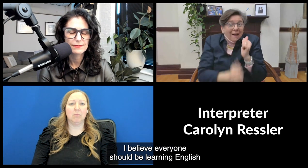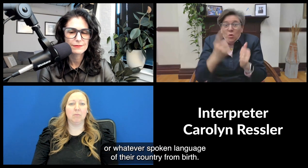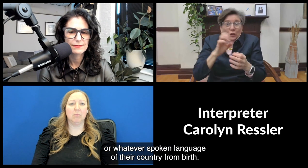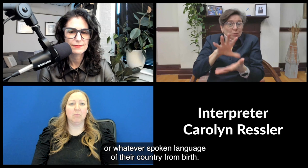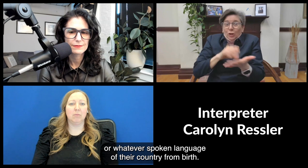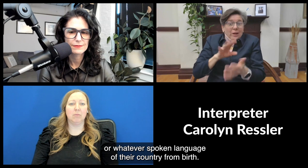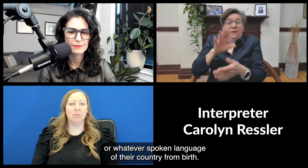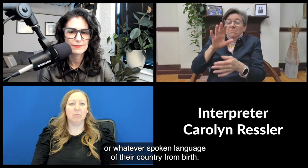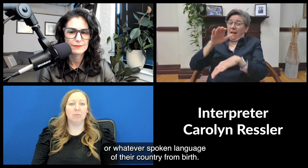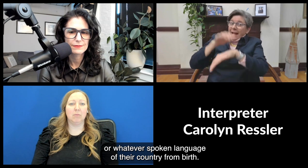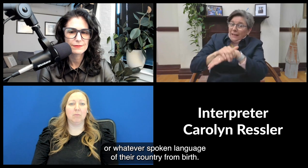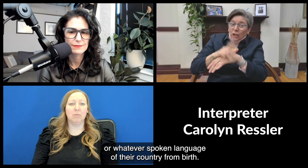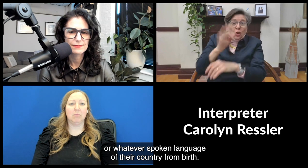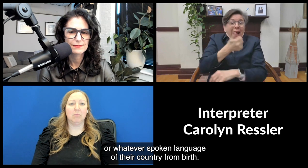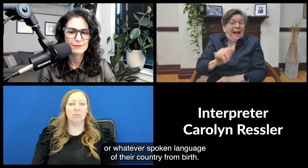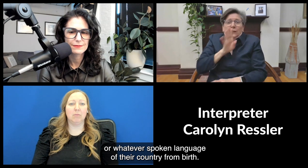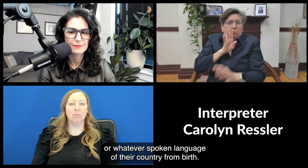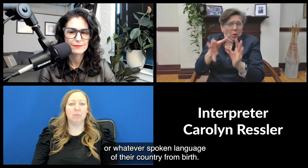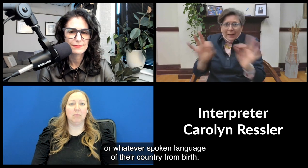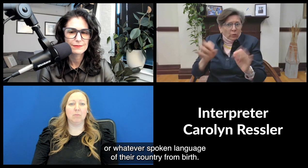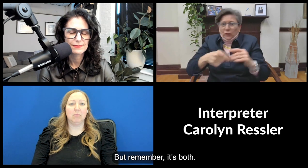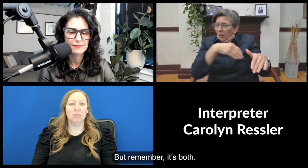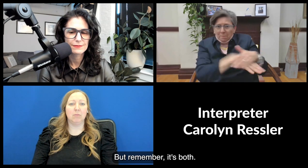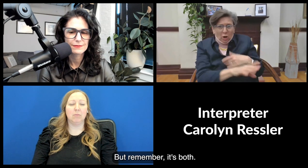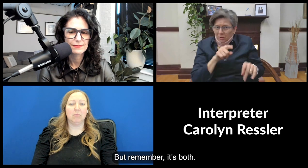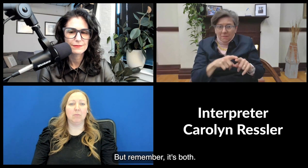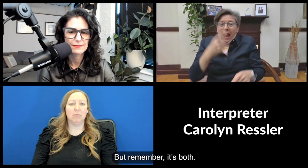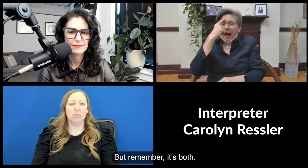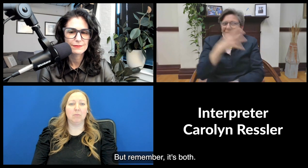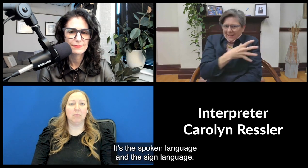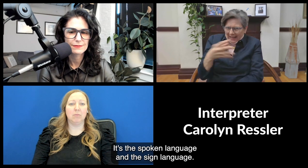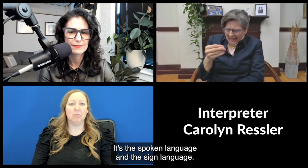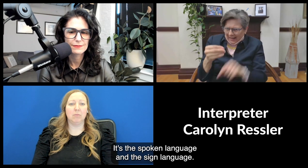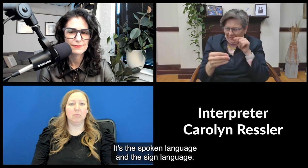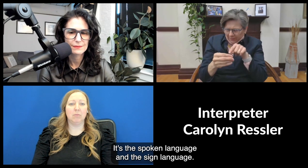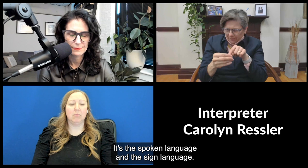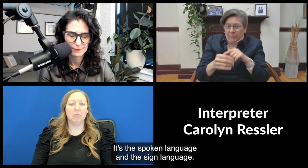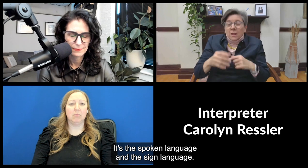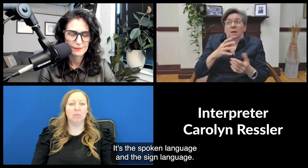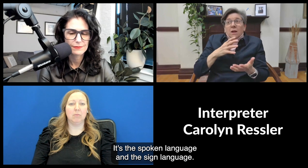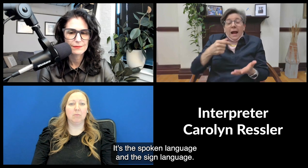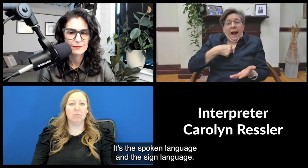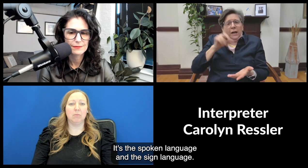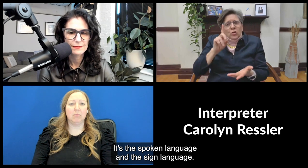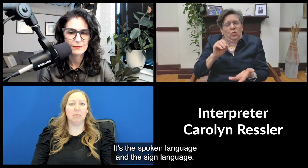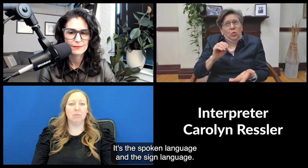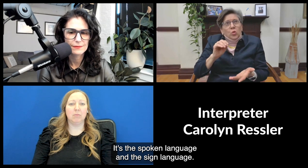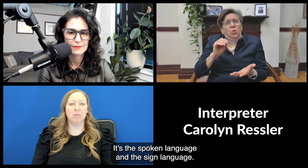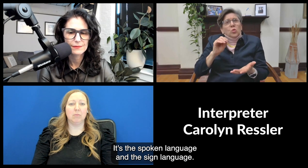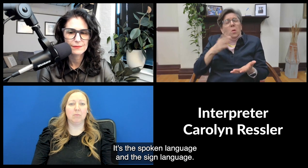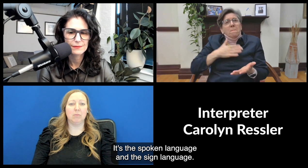I I believe everyone should be learning English or whatever spoken language of their country from birth. But remember,